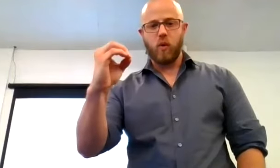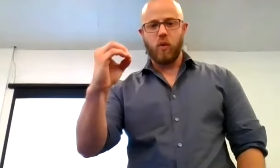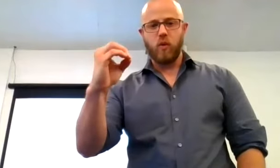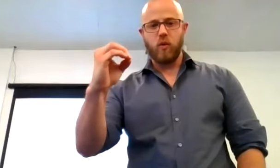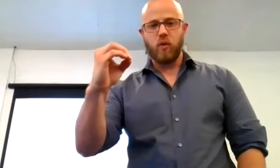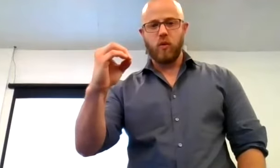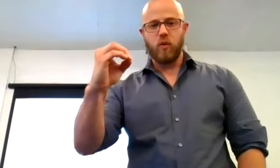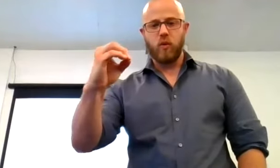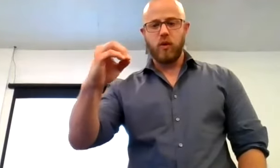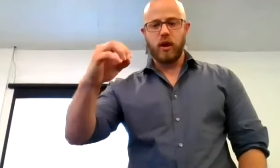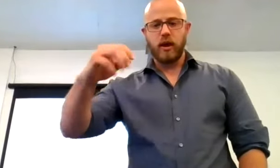O,